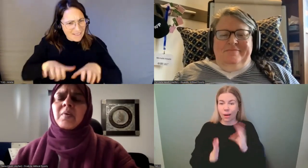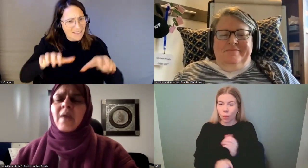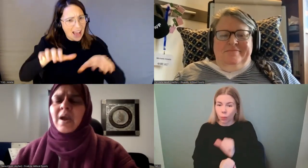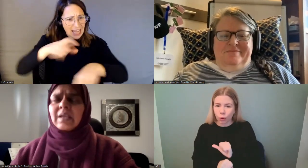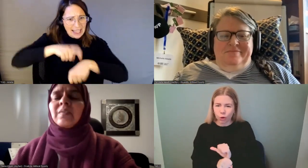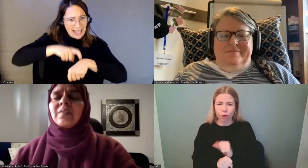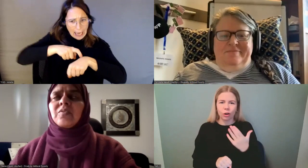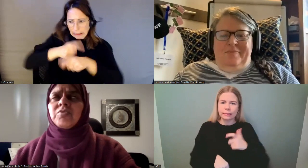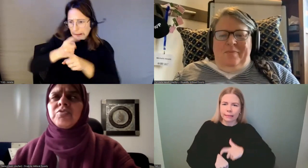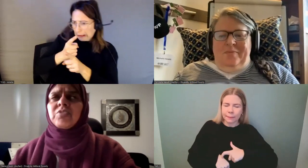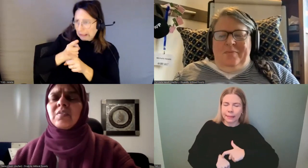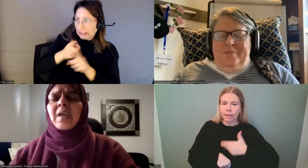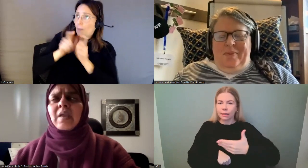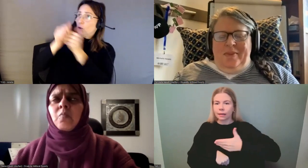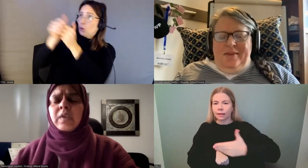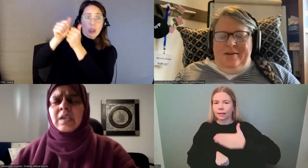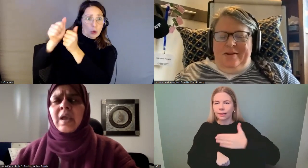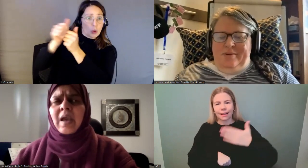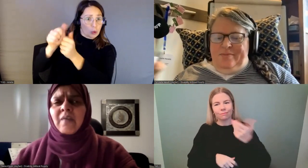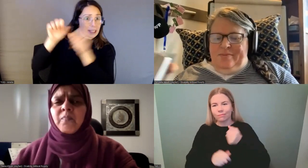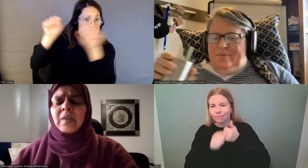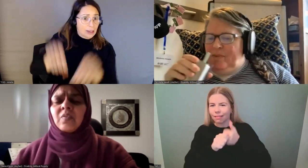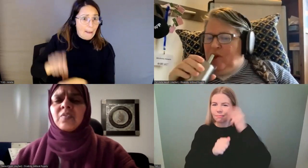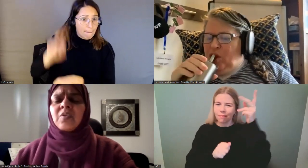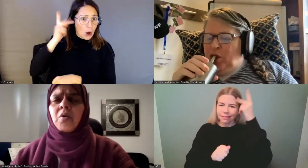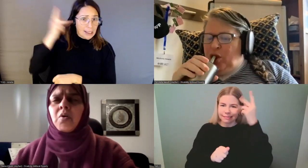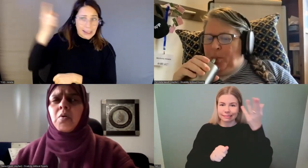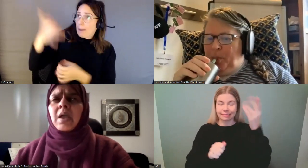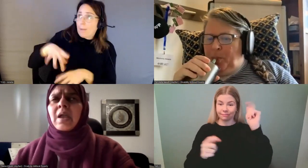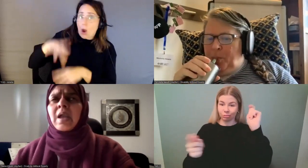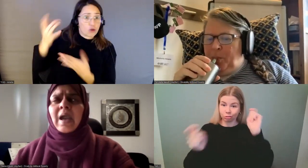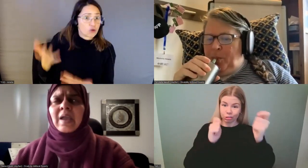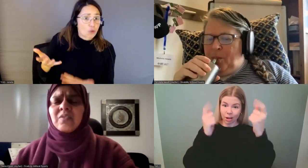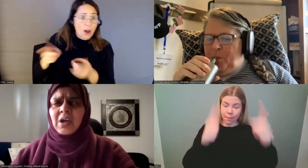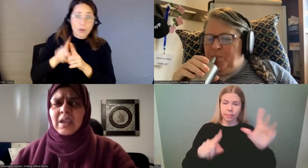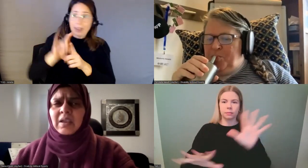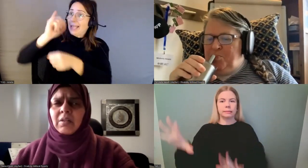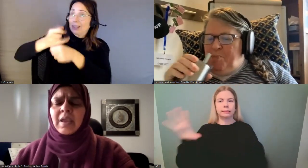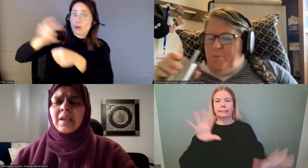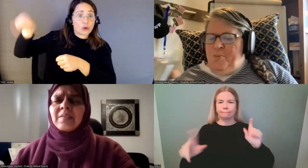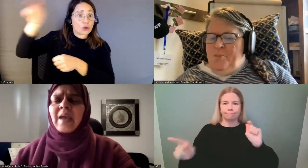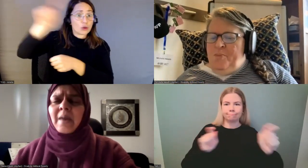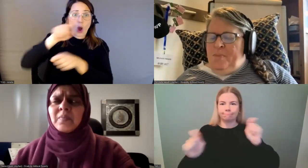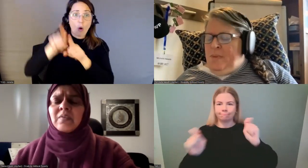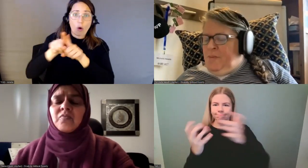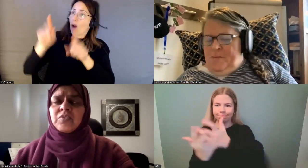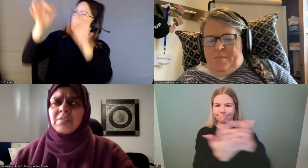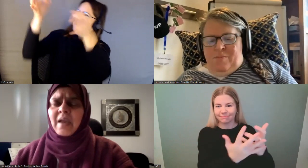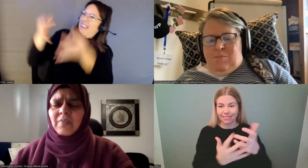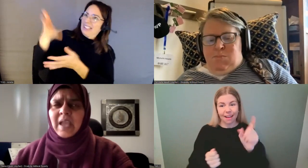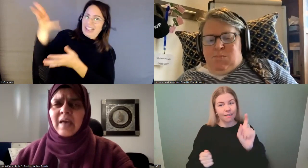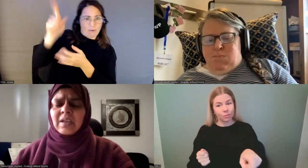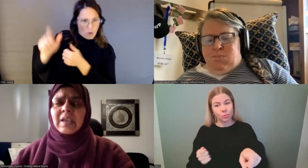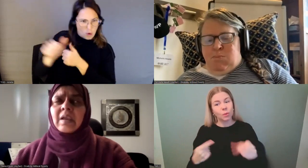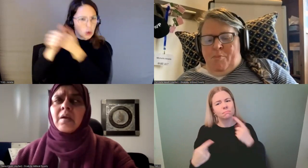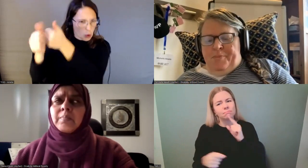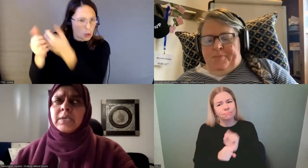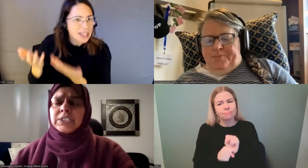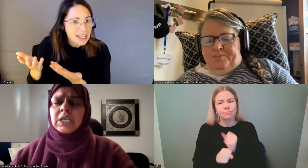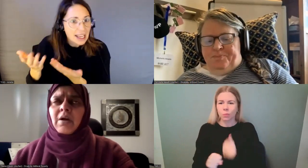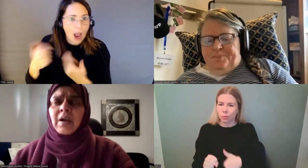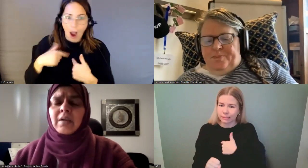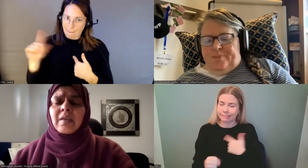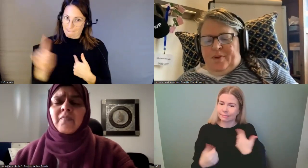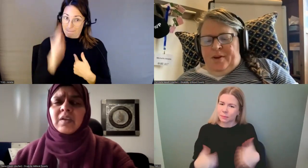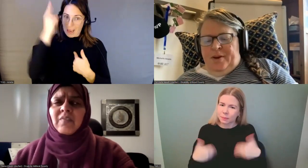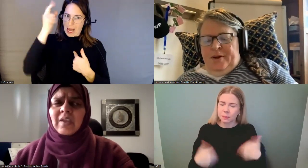our democratic institutions, and we have been so agile and adaptive to that reality,